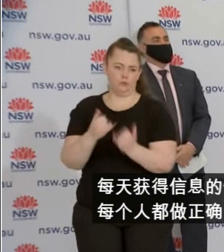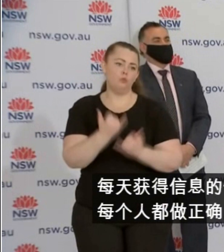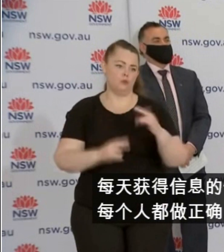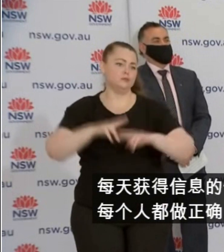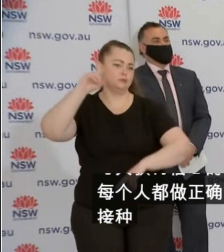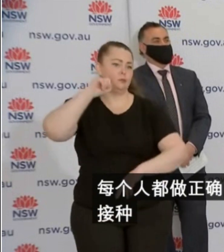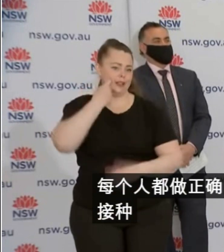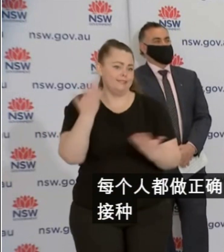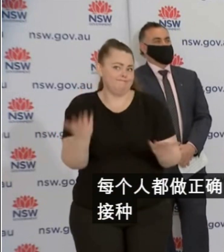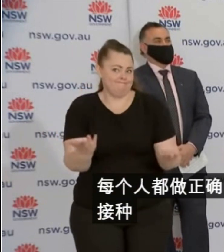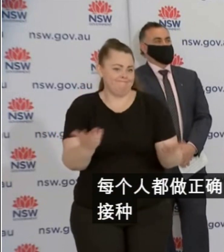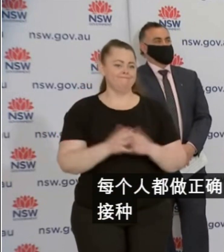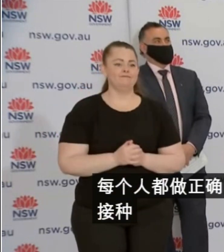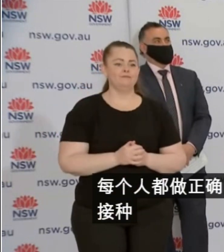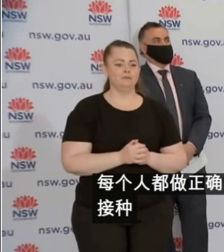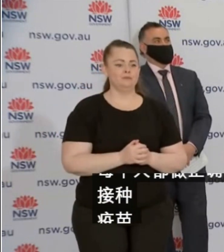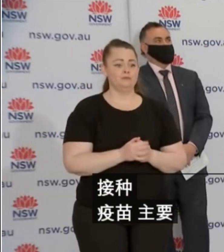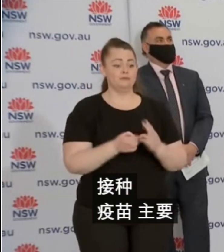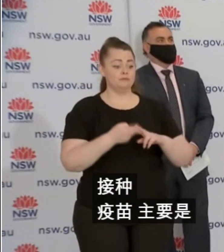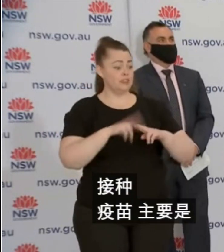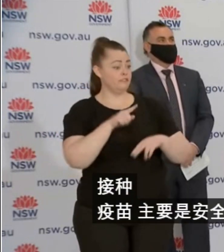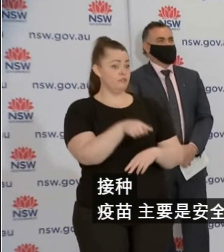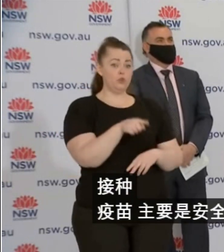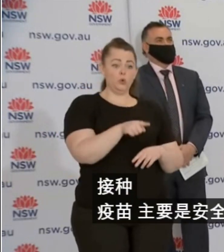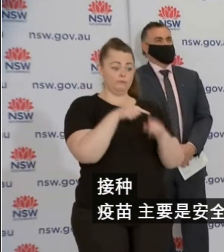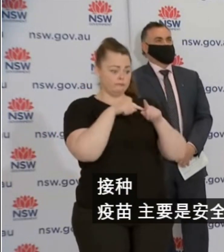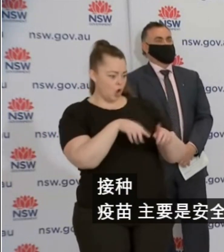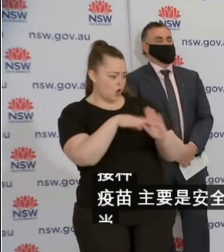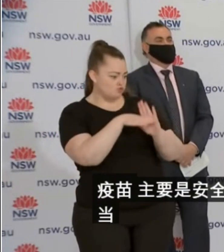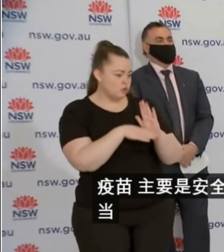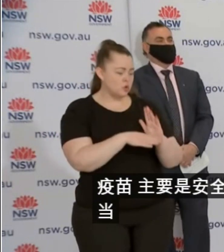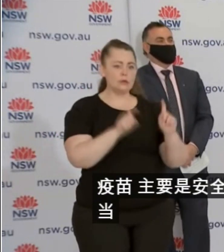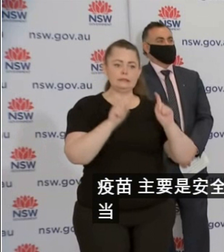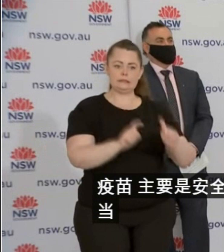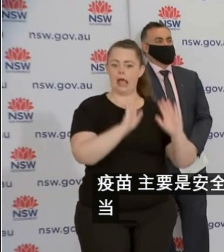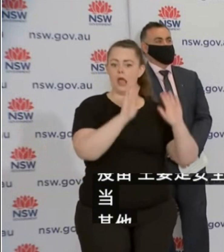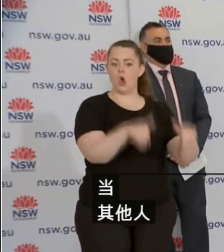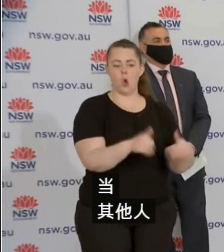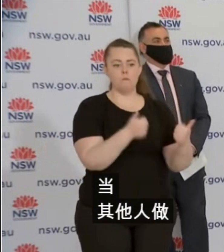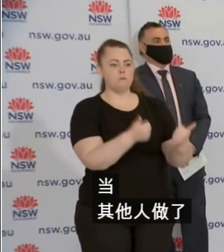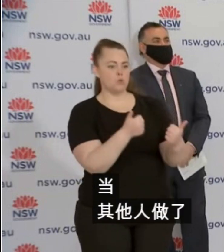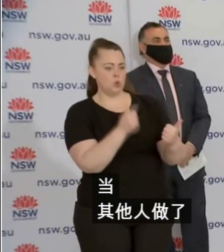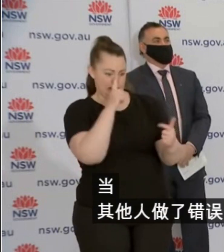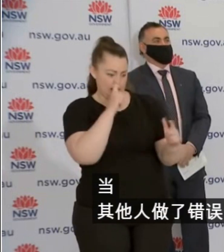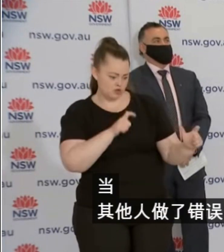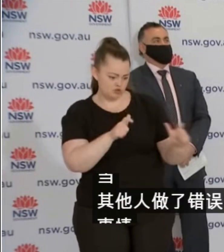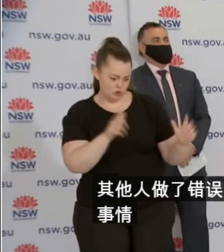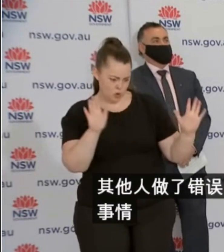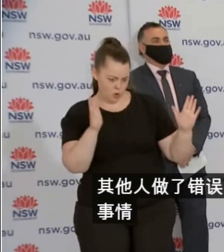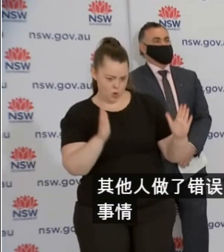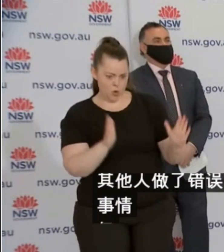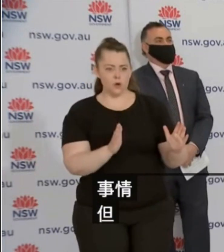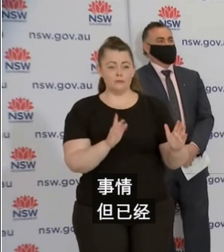the right thing, getting vaccinated, staying home, following the health orders, in the main is safe. It's when others, a small number of people do the wrong